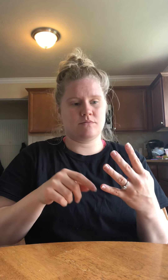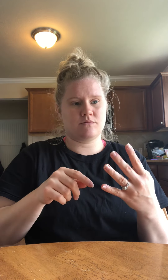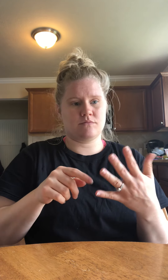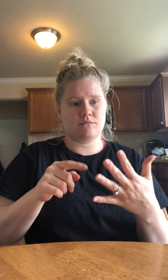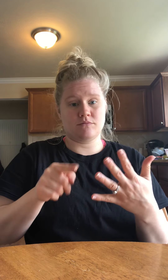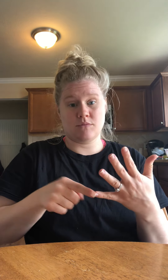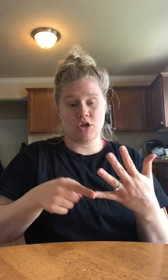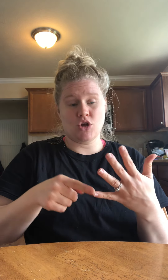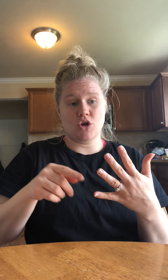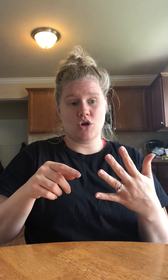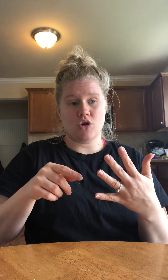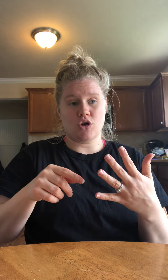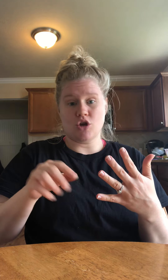goose,